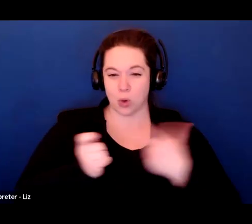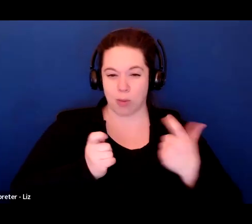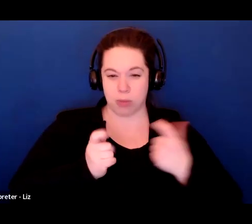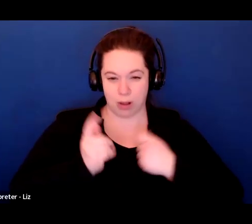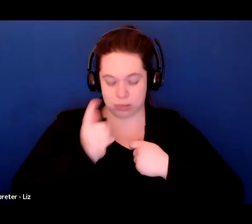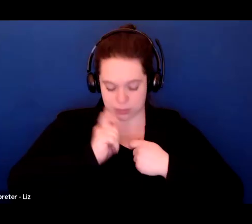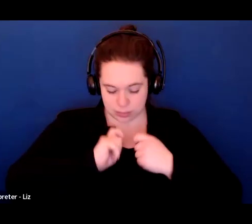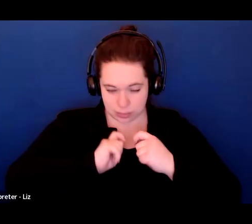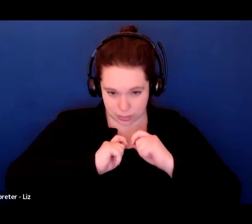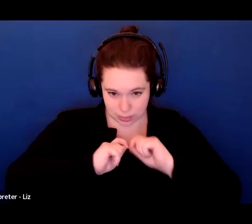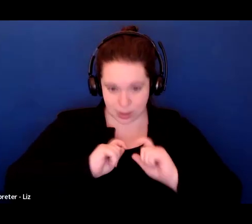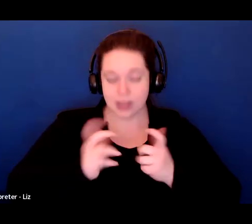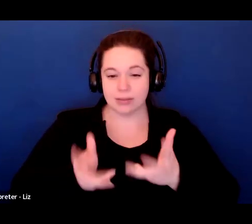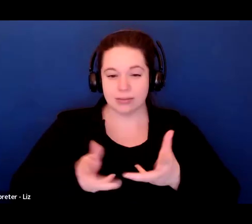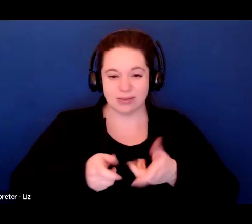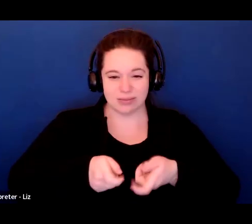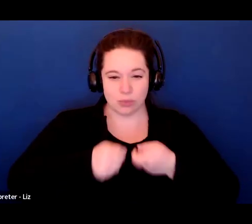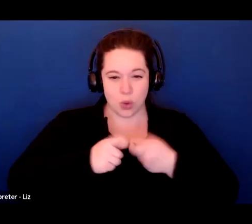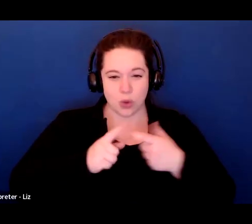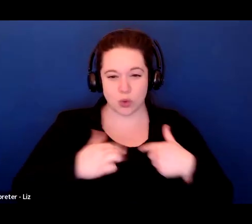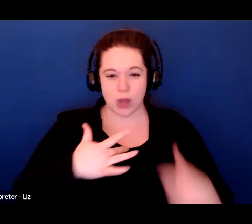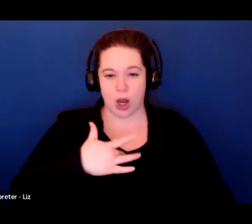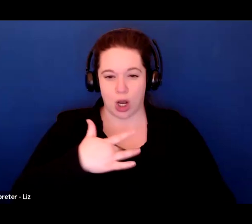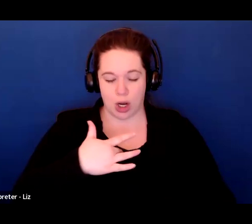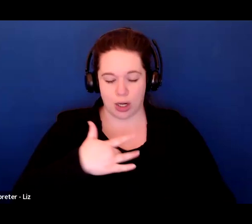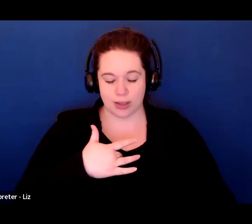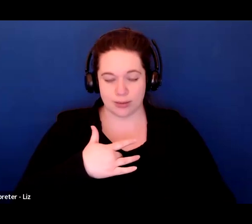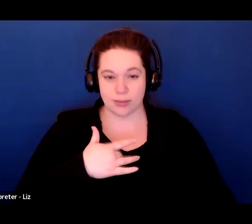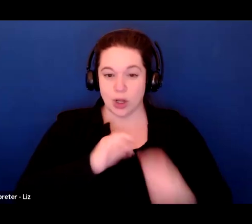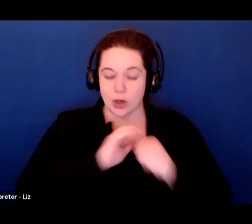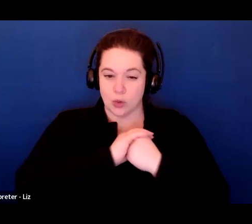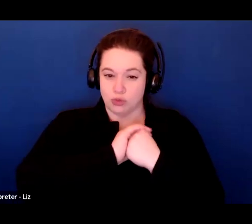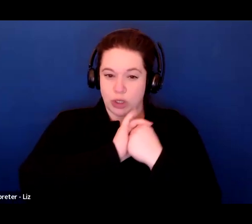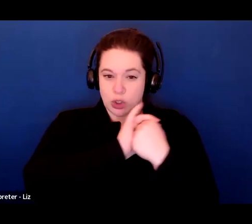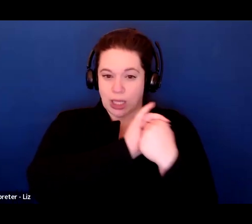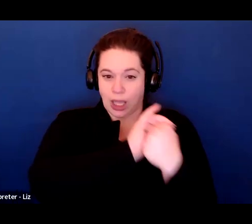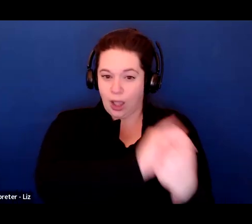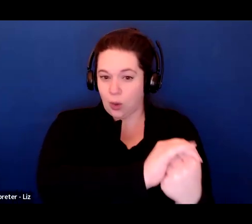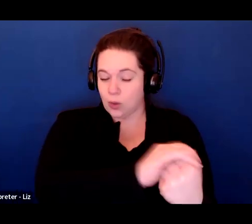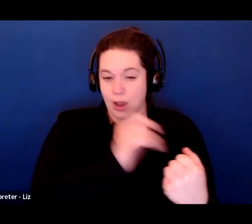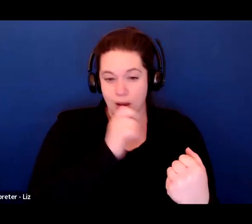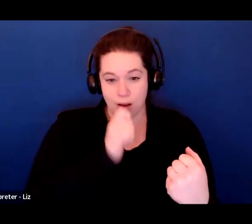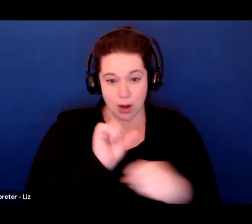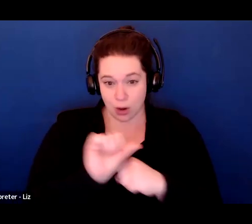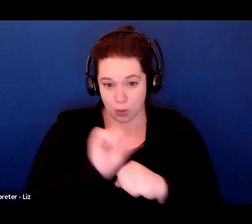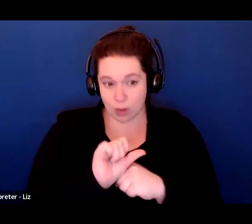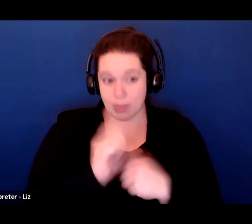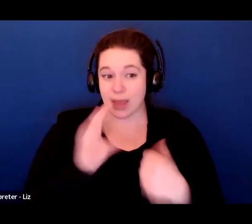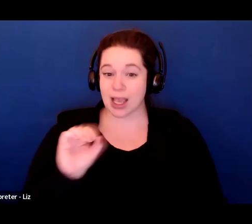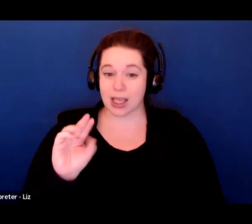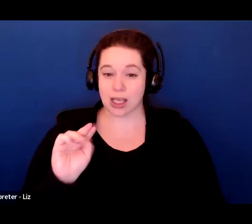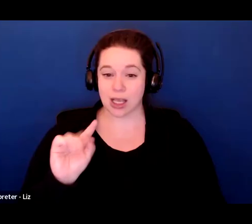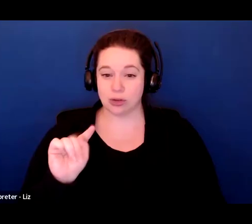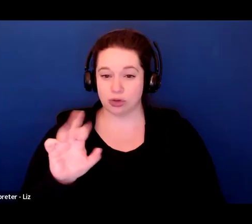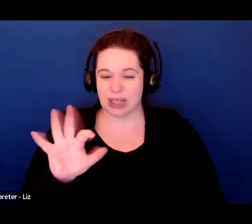so, you need to start stretching those out. Now, if they won't straighten out much, it might be contracted. So don't push too hard. Don't